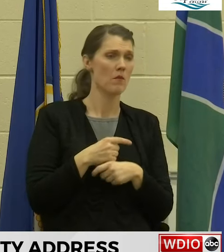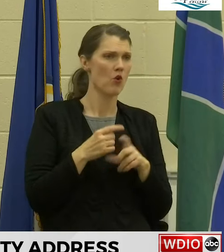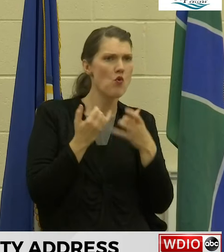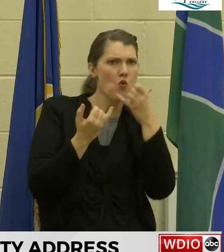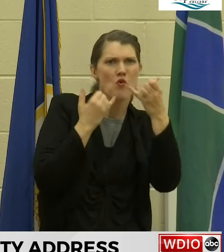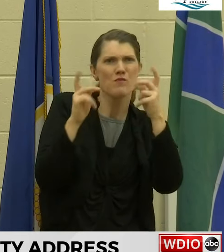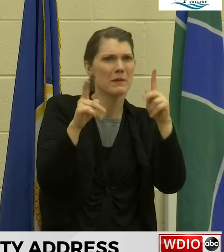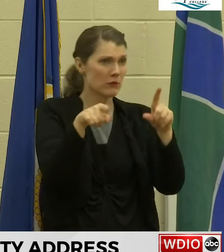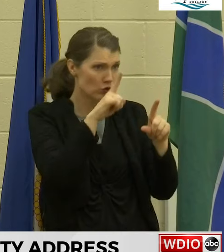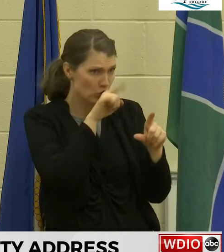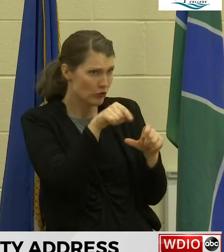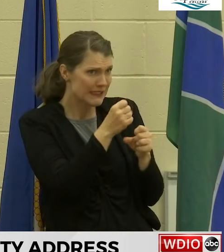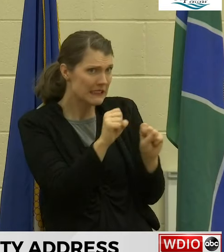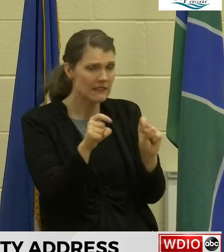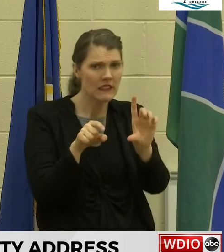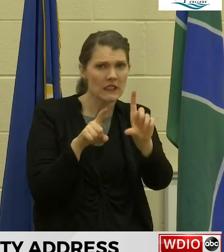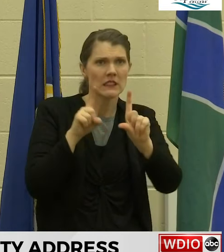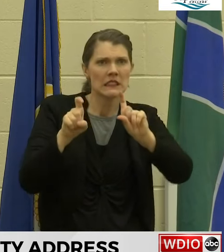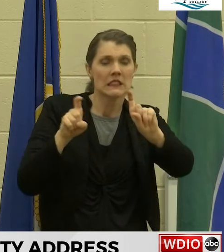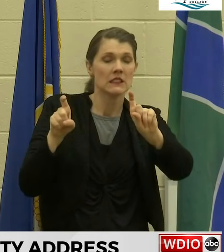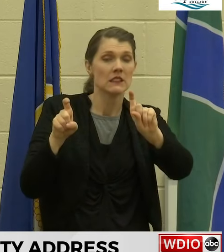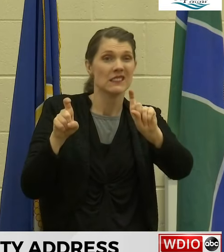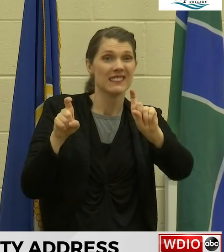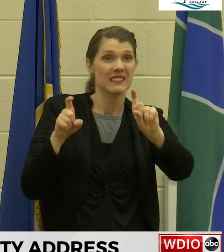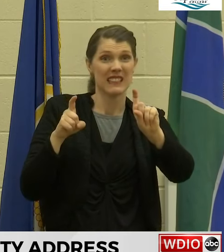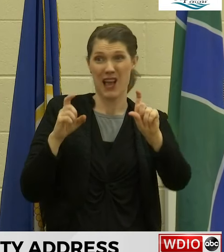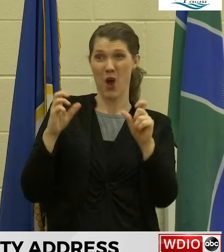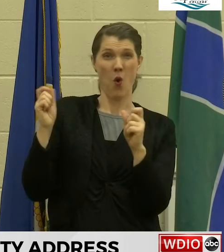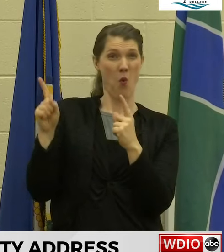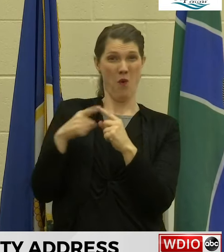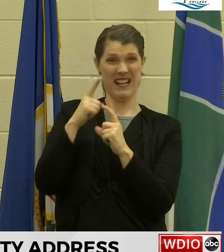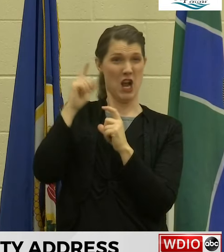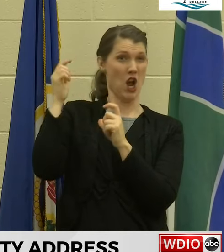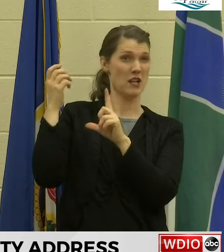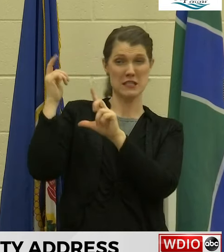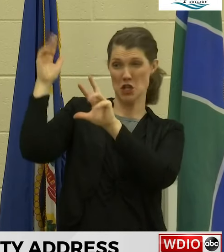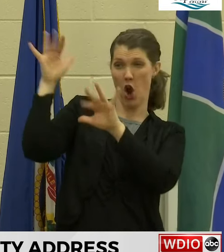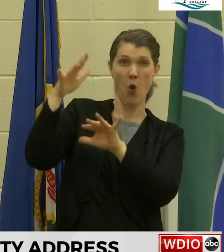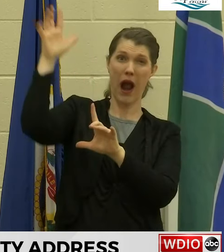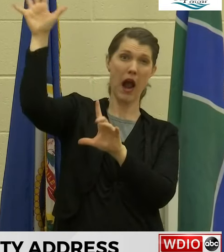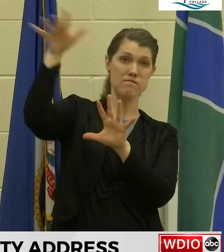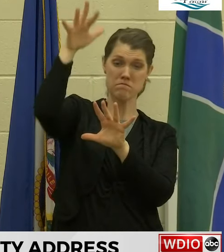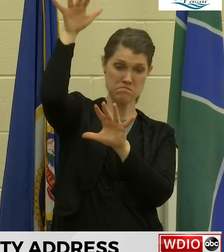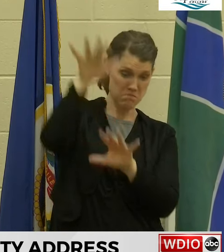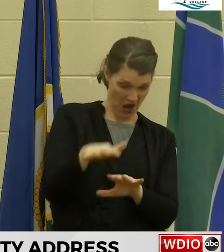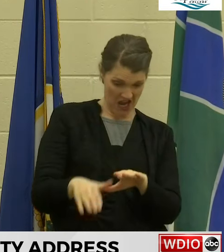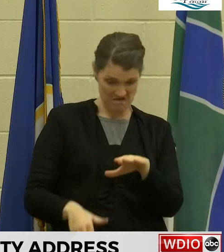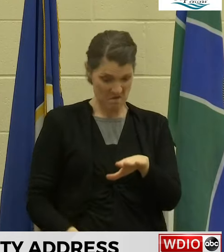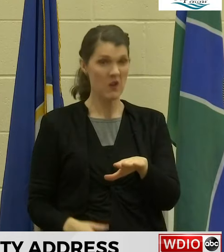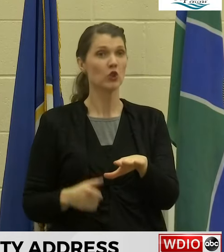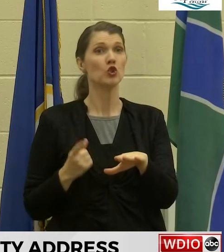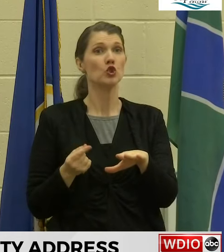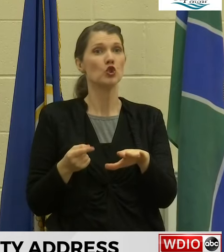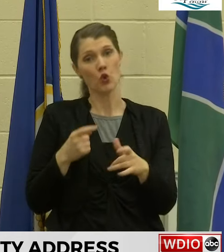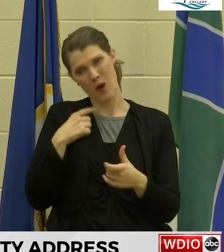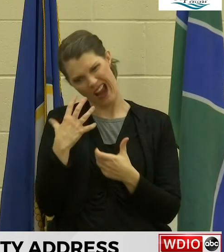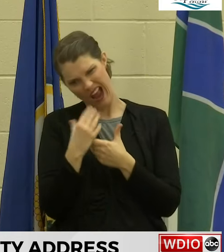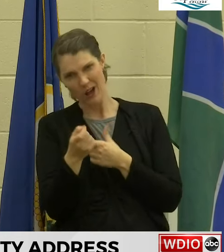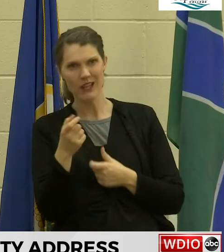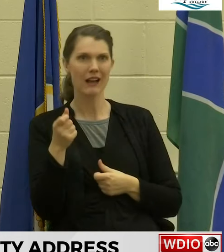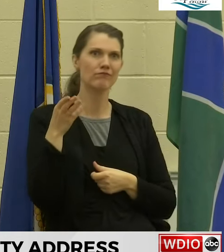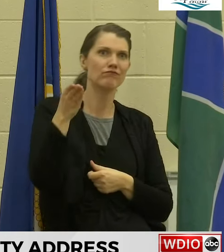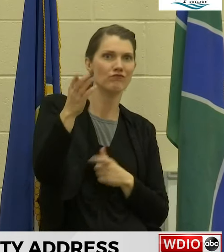one another. When a blizzard stops the city, we grab our shovels and snowblowers and we help dig out